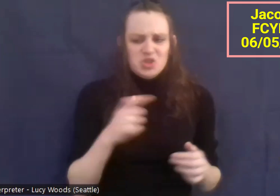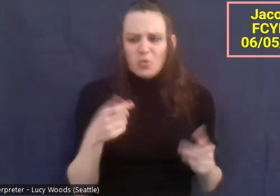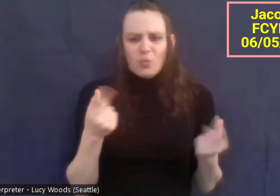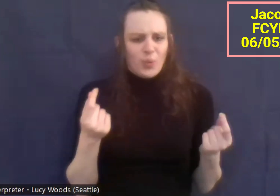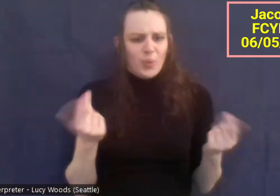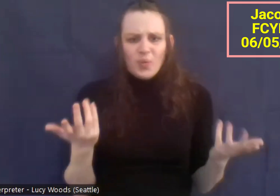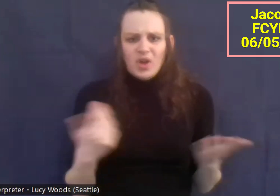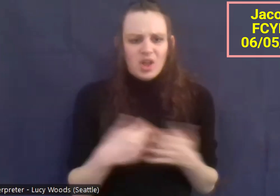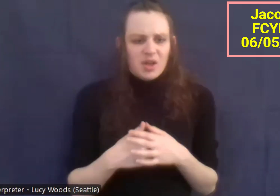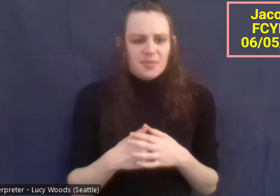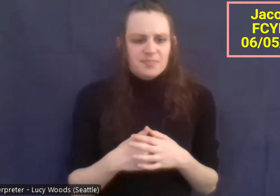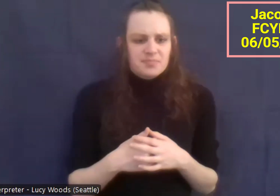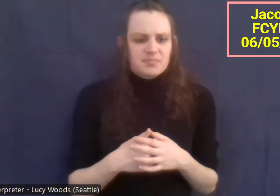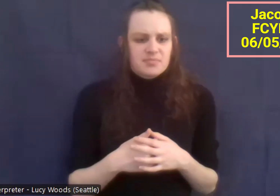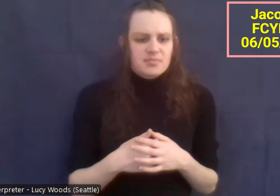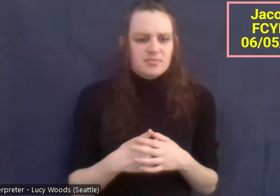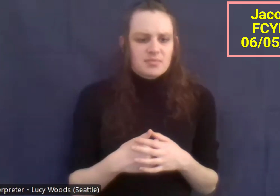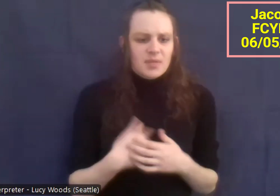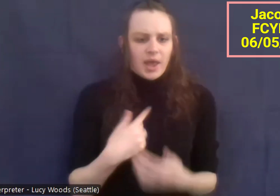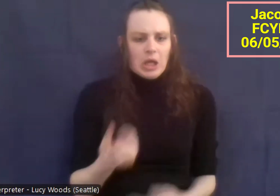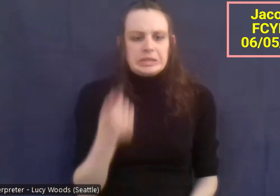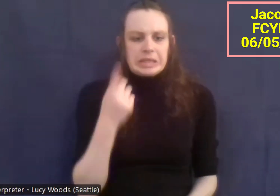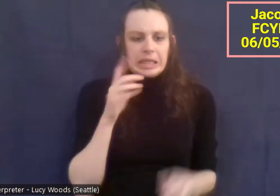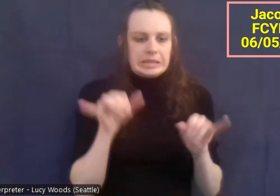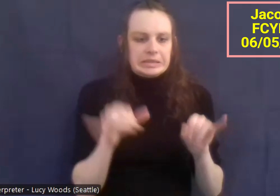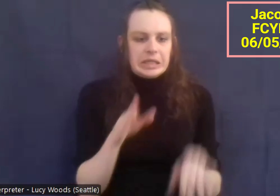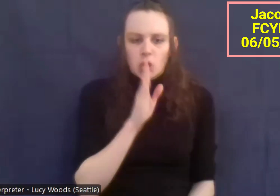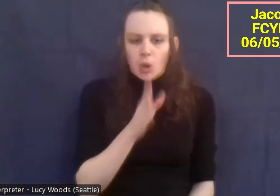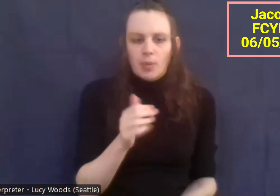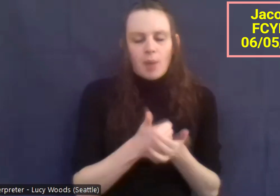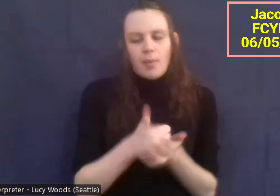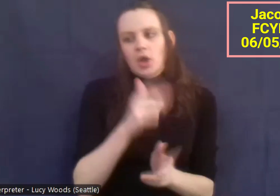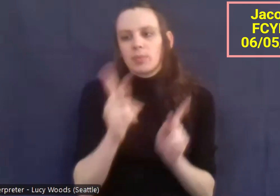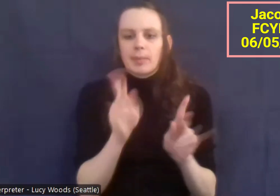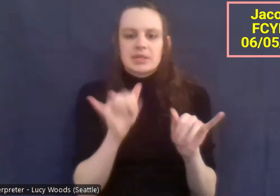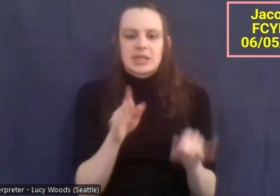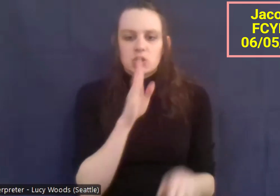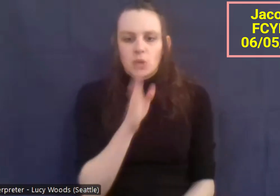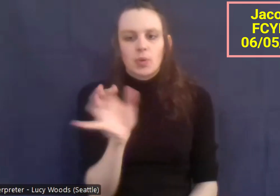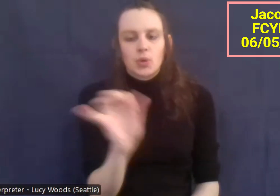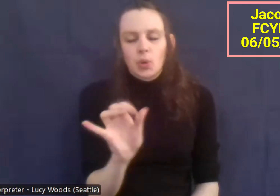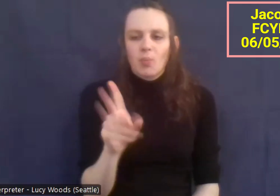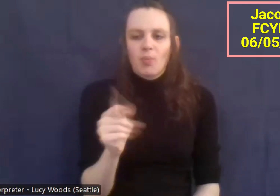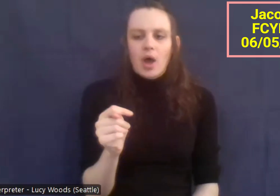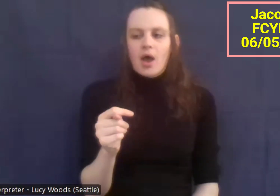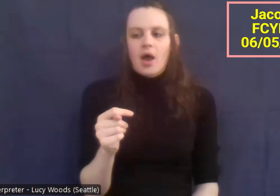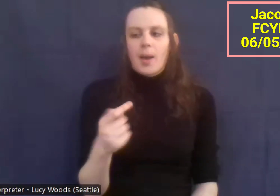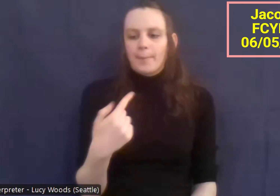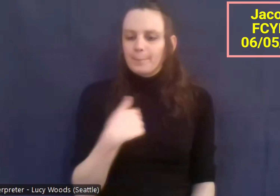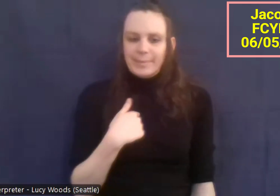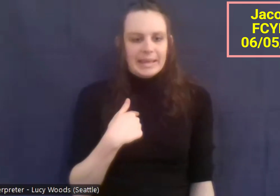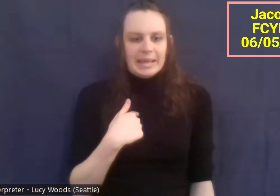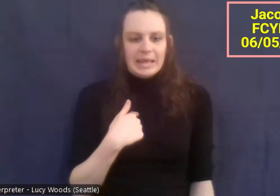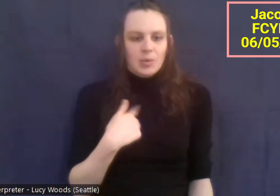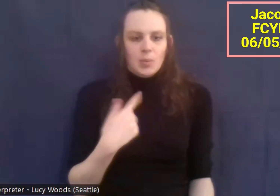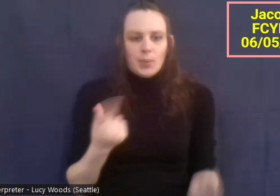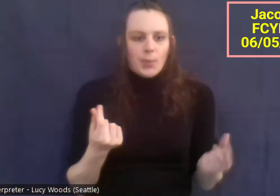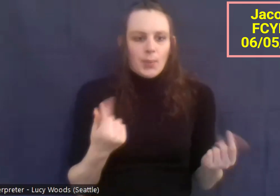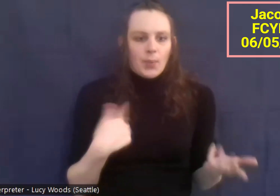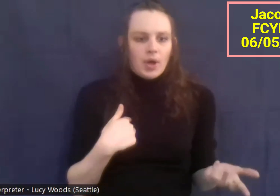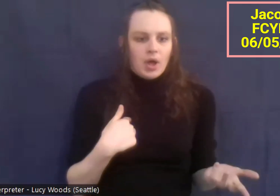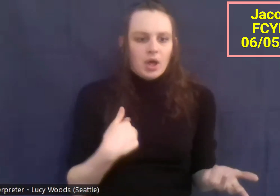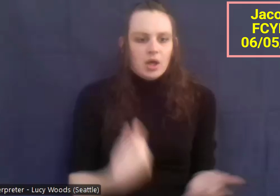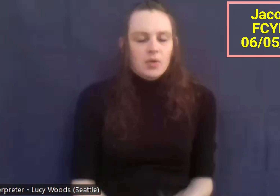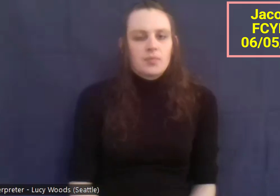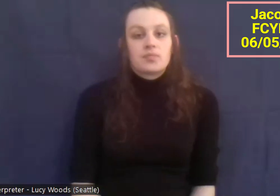I know I get the primary purpose, stay sober and help another alcoholic achieve sobriety. What about me? And so currently he and I